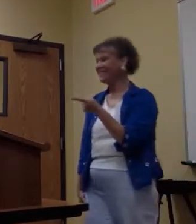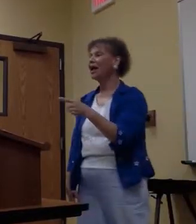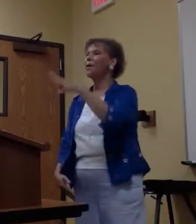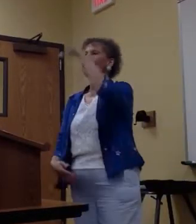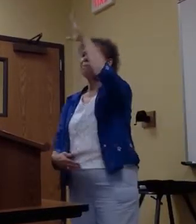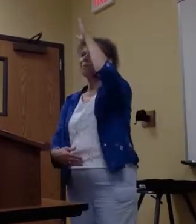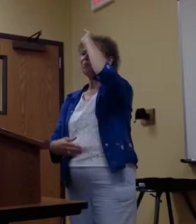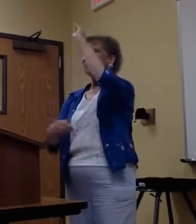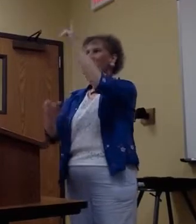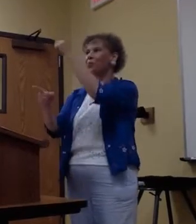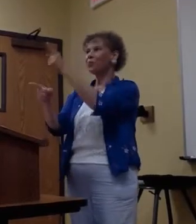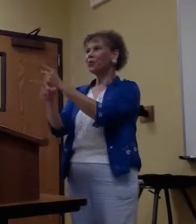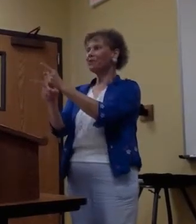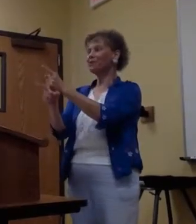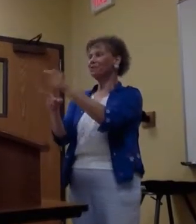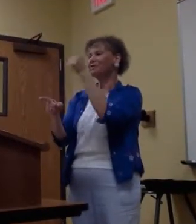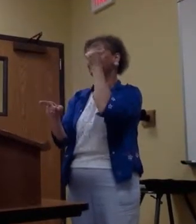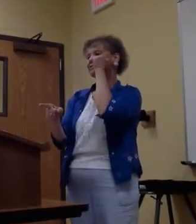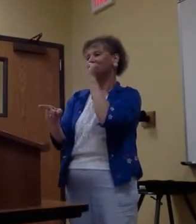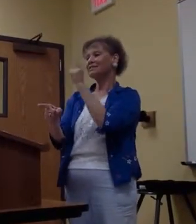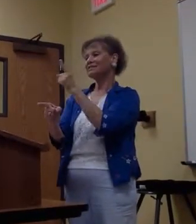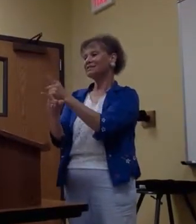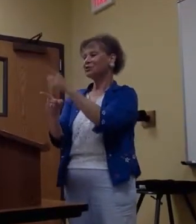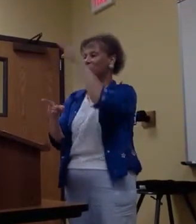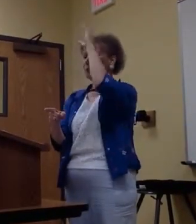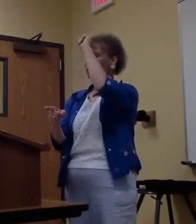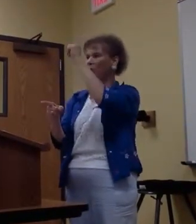Brother, sister. Boy, same. Girl, same.